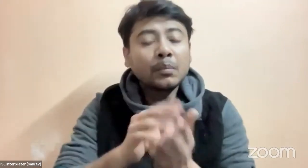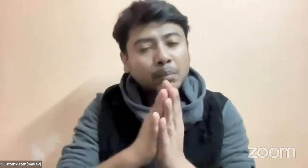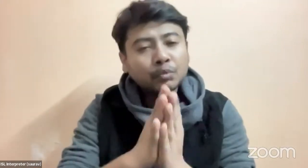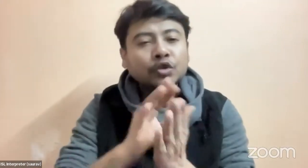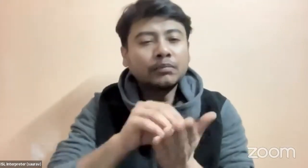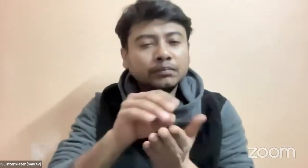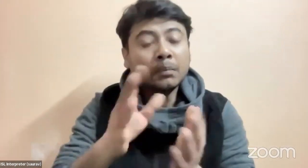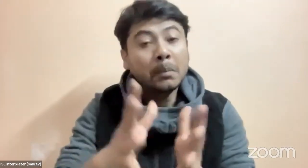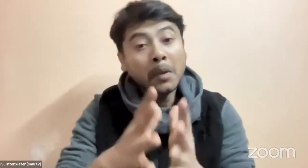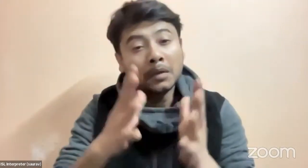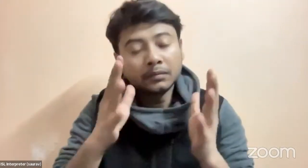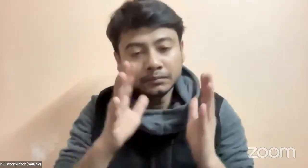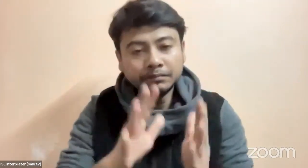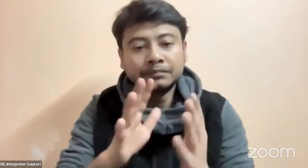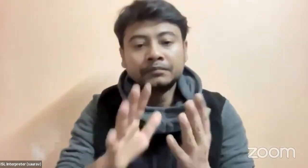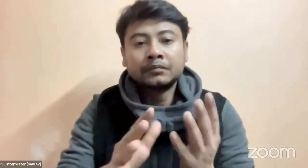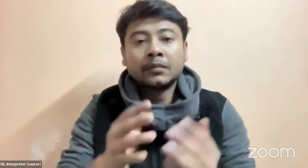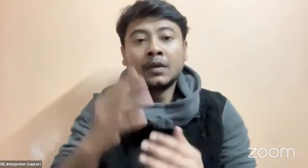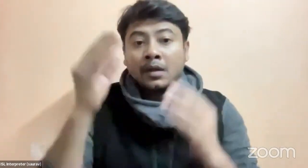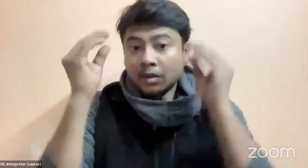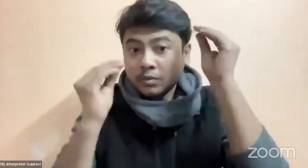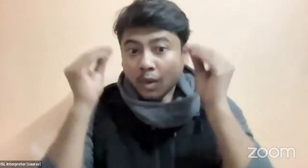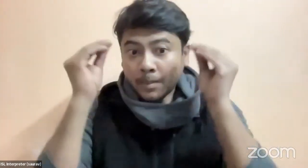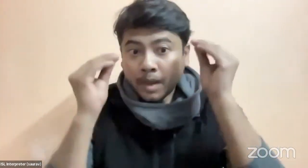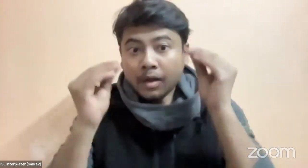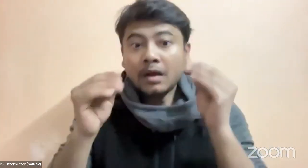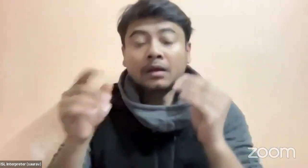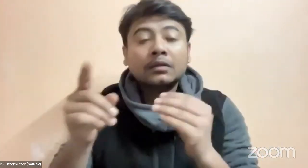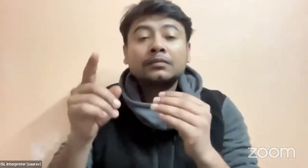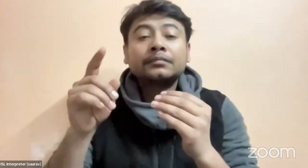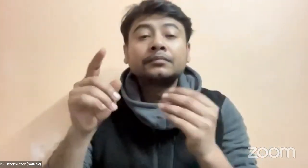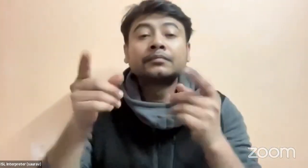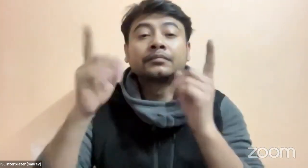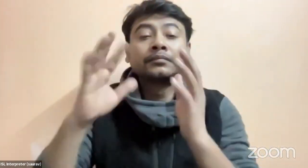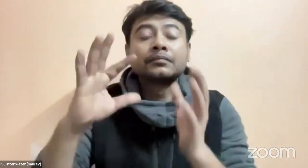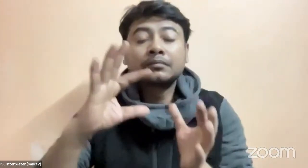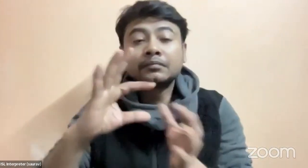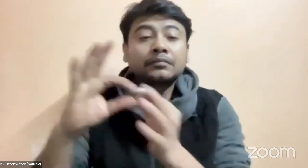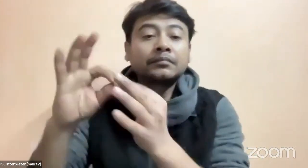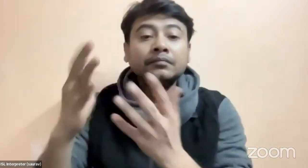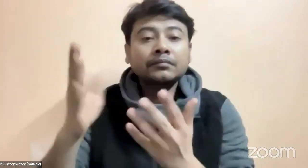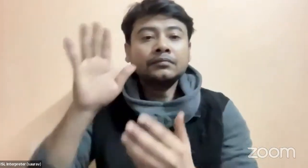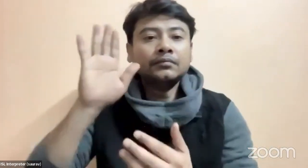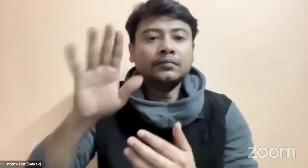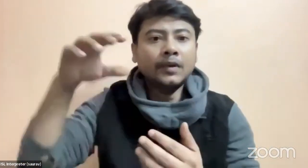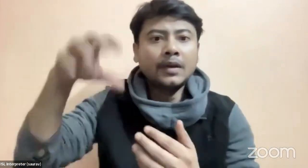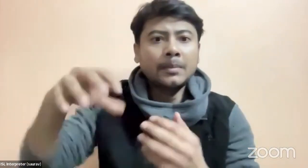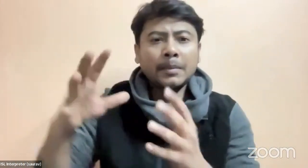For Dwapar Yuga, it was constructing huge temples and doing deity worship.